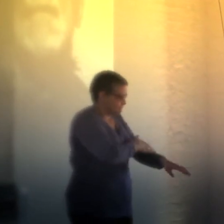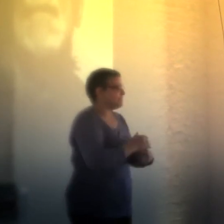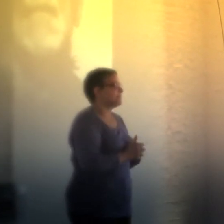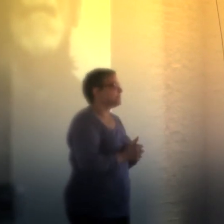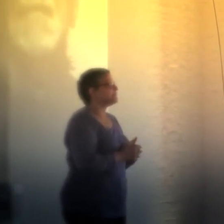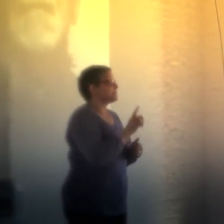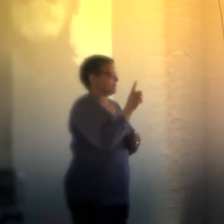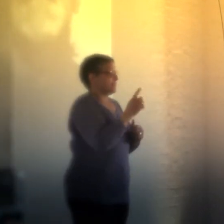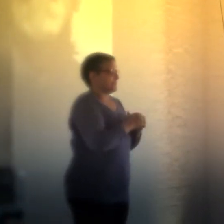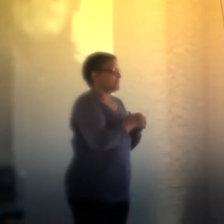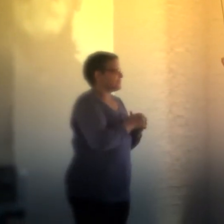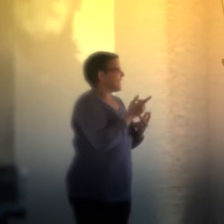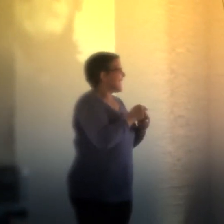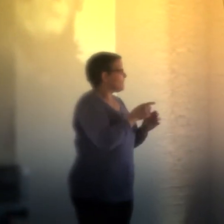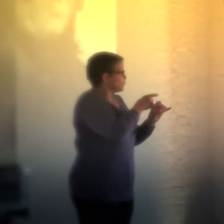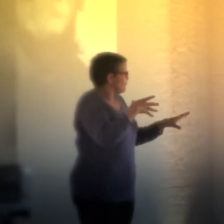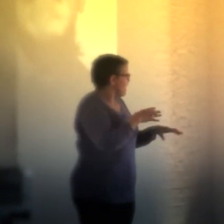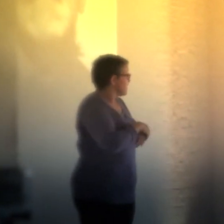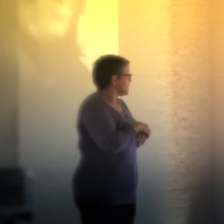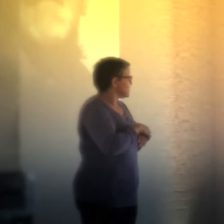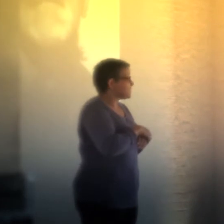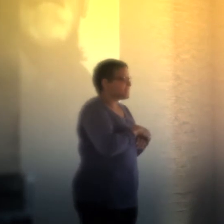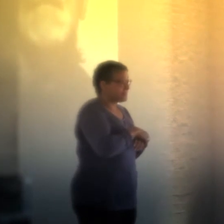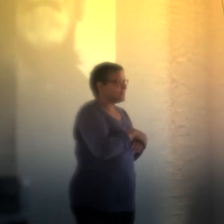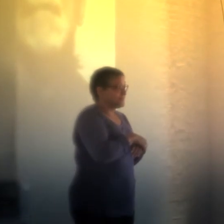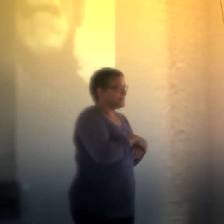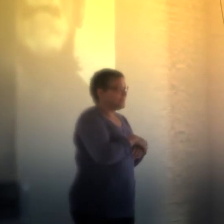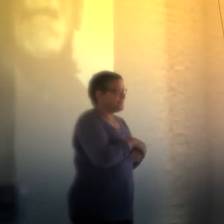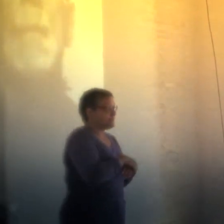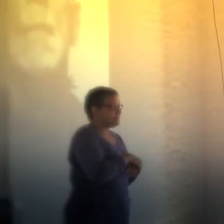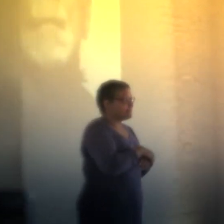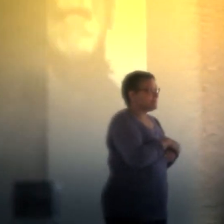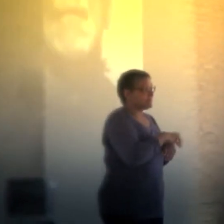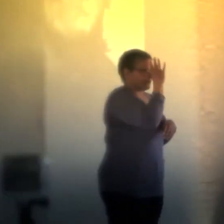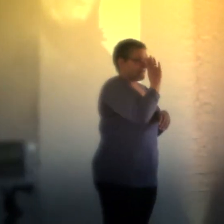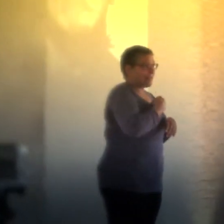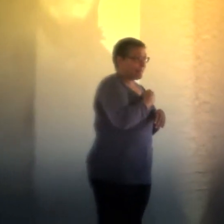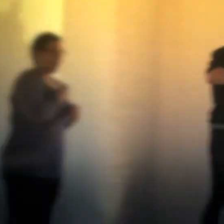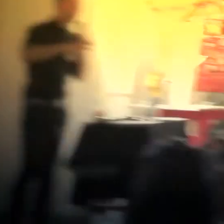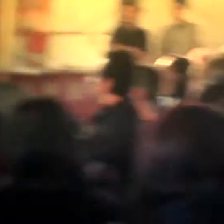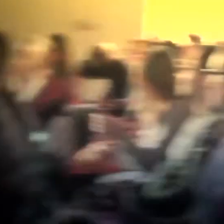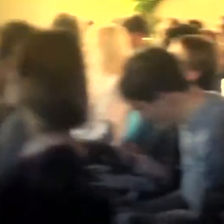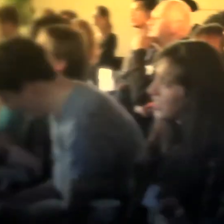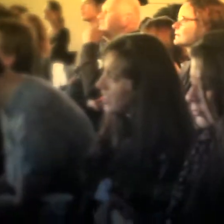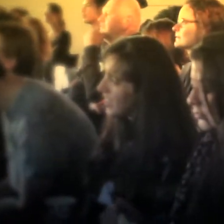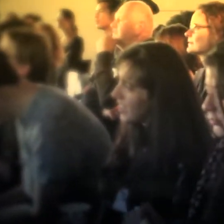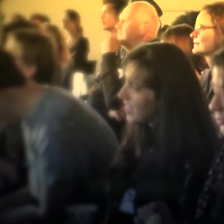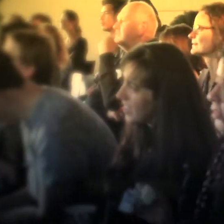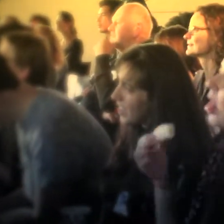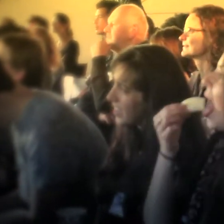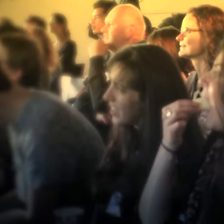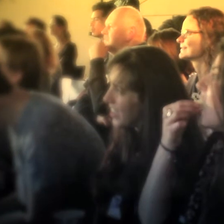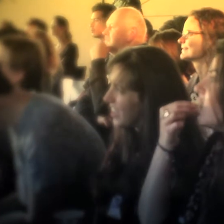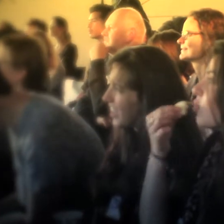slowly. But if I'm going too fast, then feel free to find me later on, and I'll have